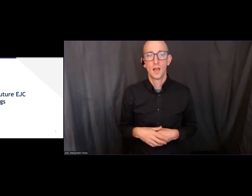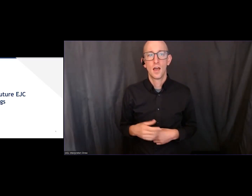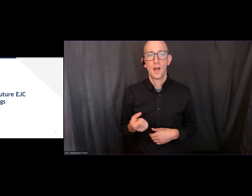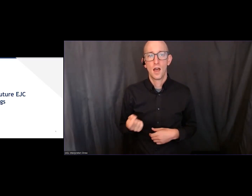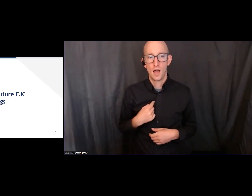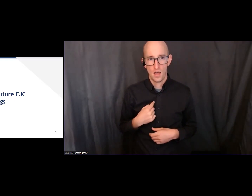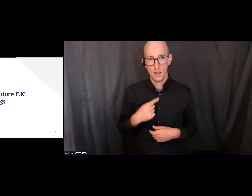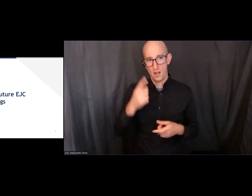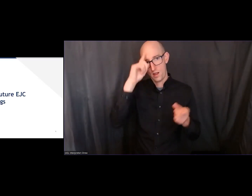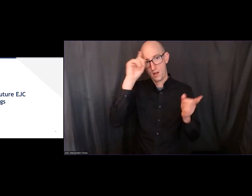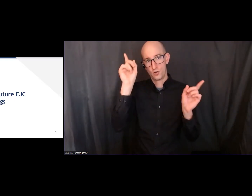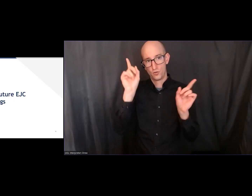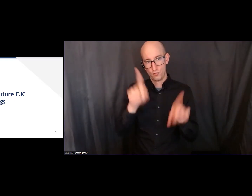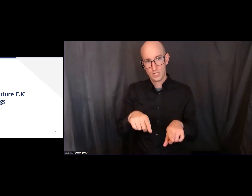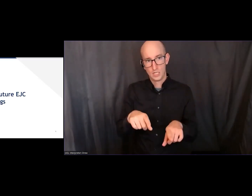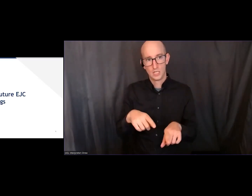agree. I think